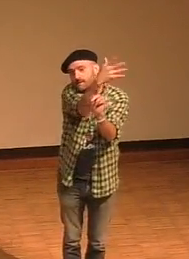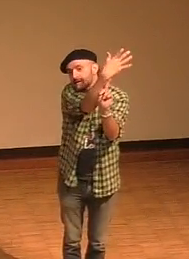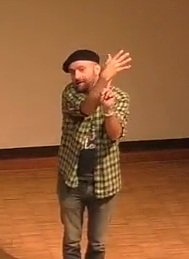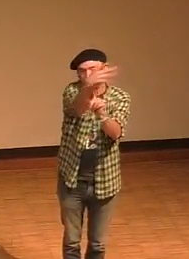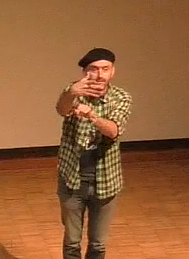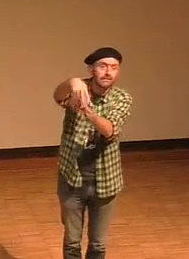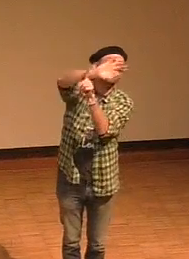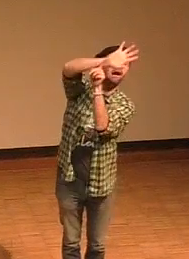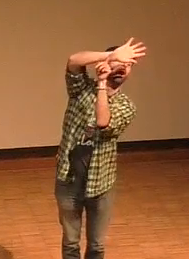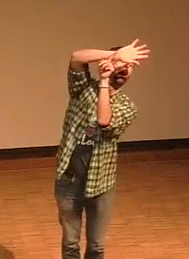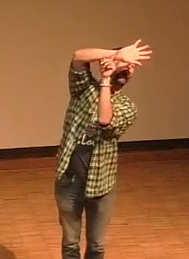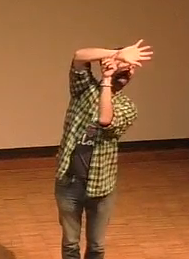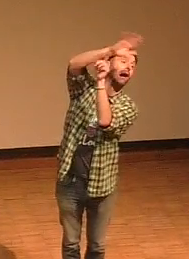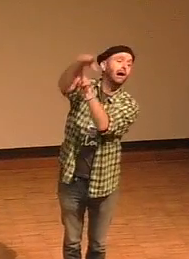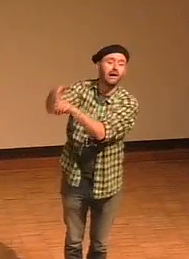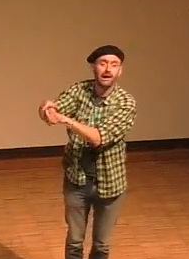shaking around like that in the breezes.